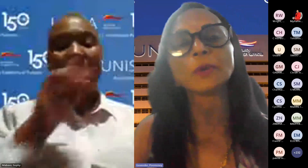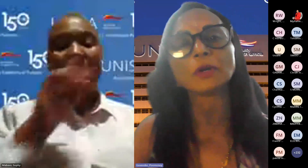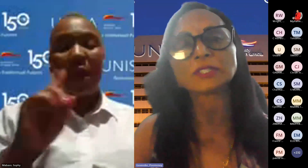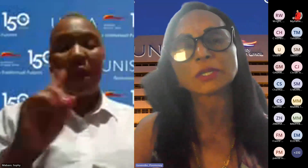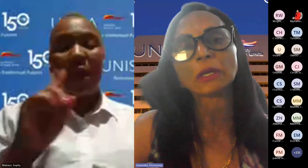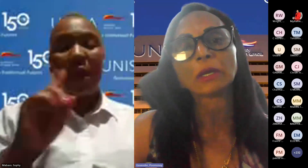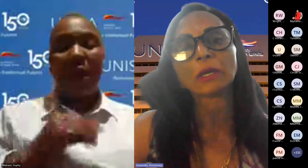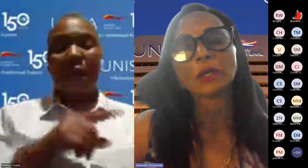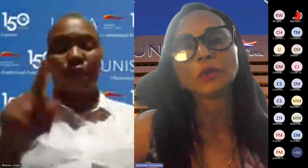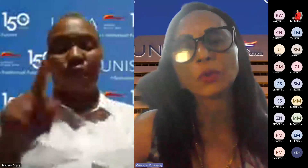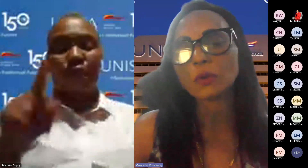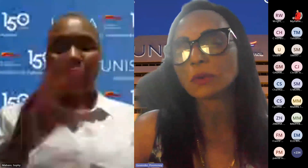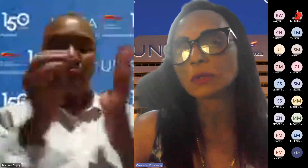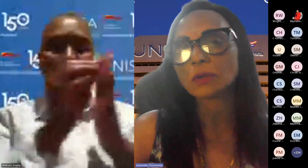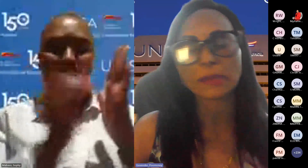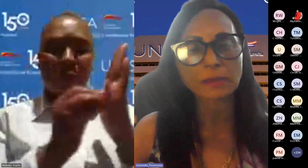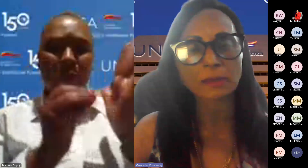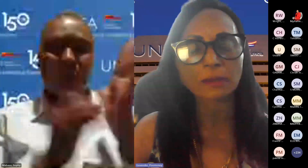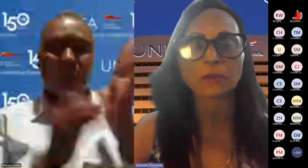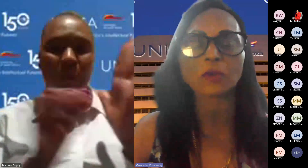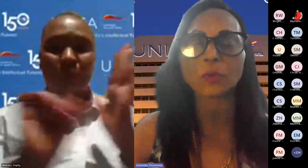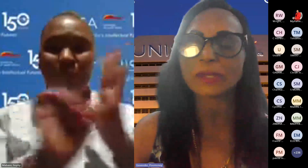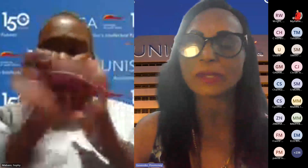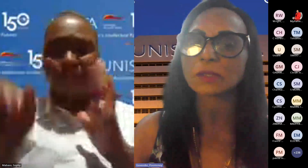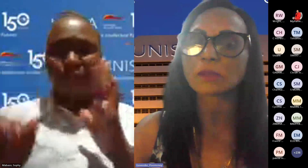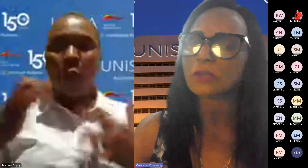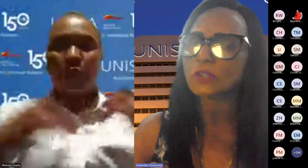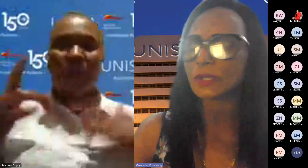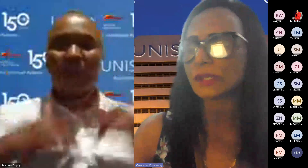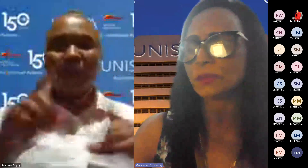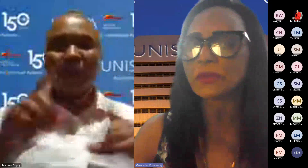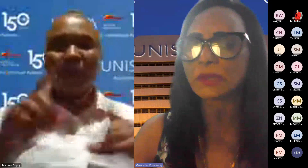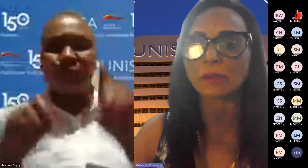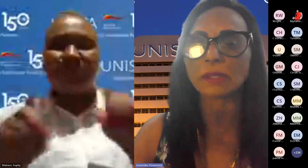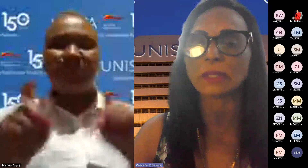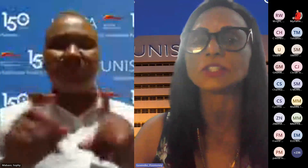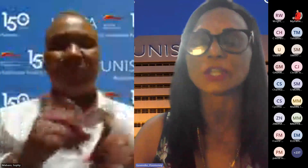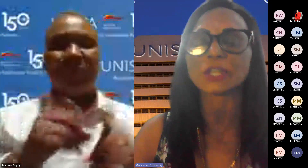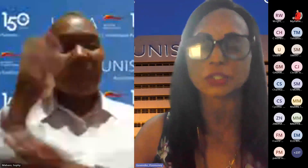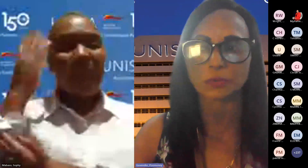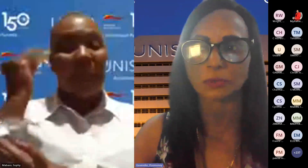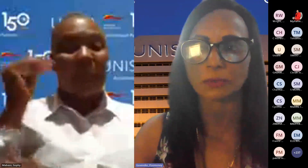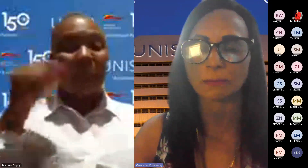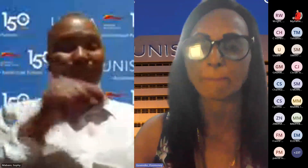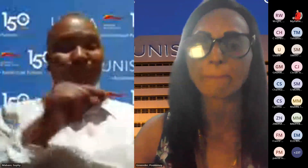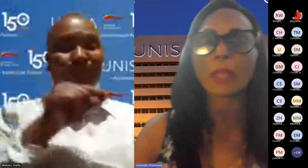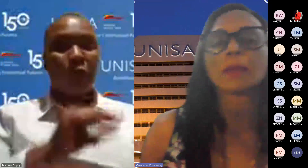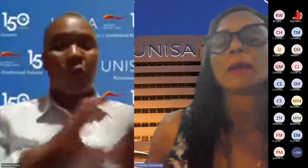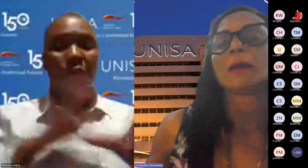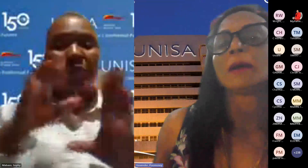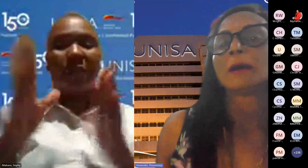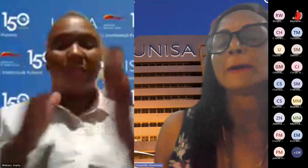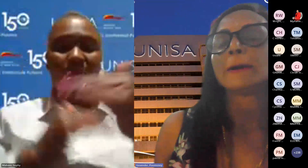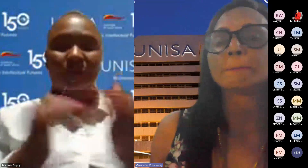you to post your concerns, your questions, or even your experiences in the chat tool.